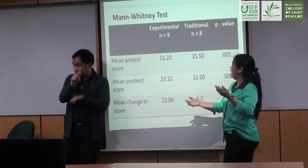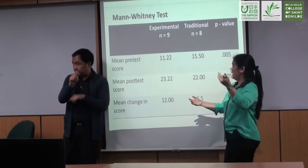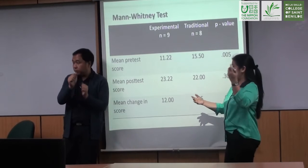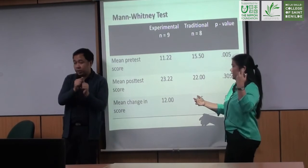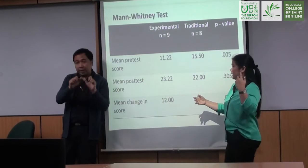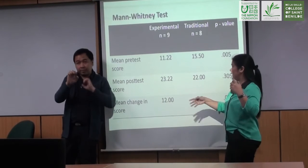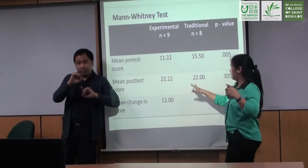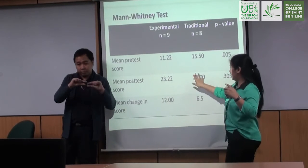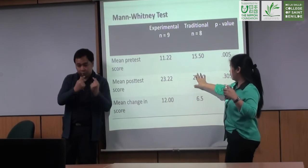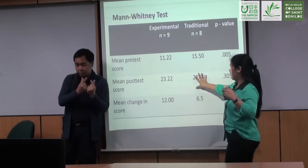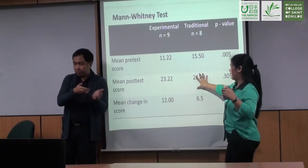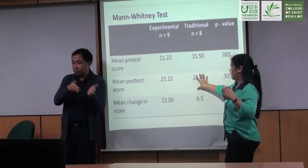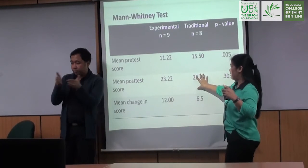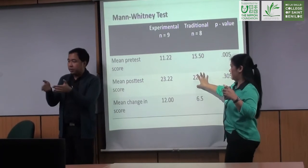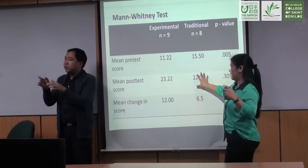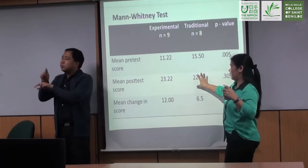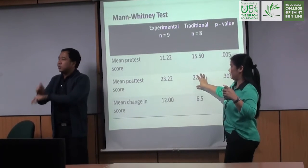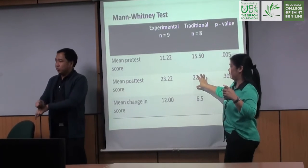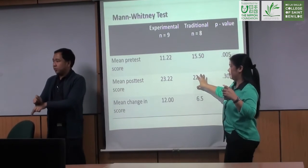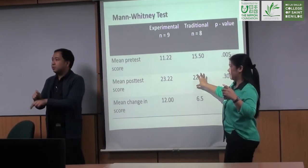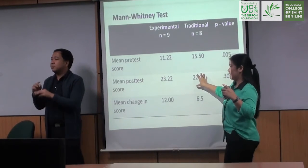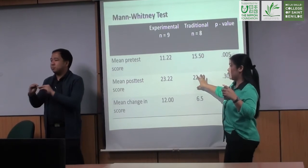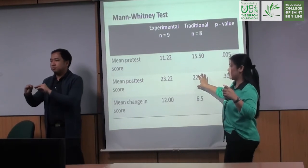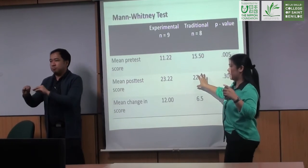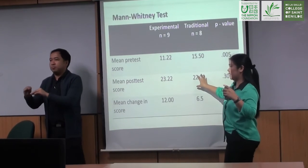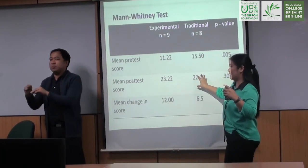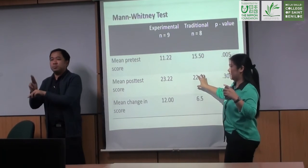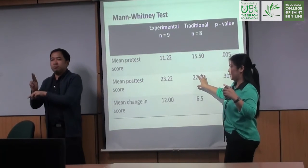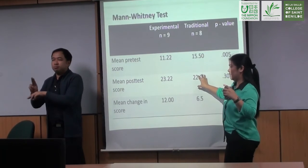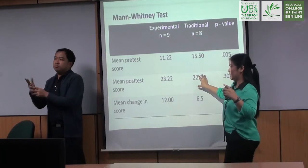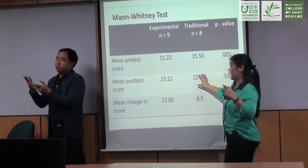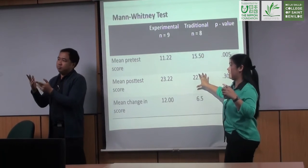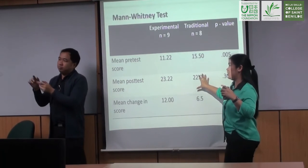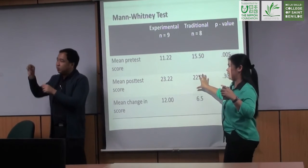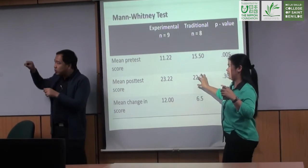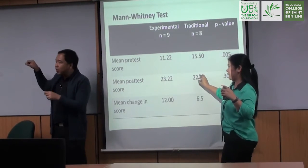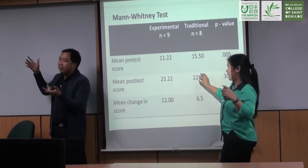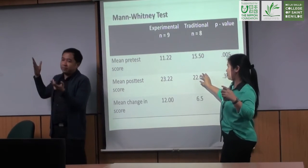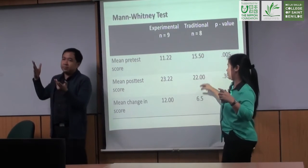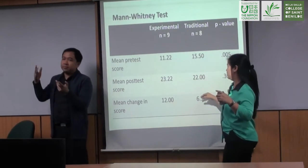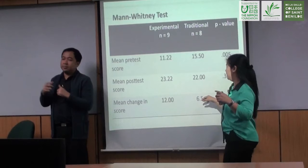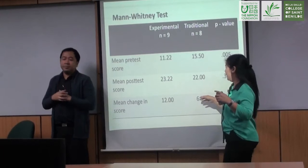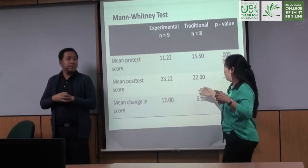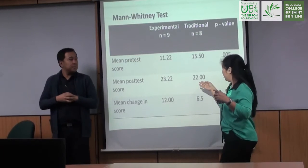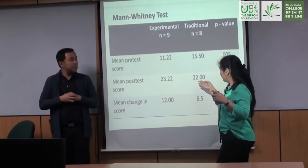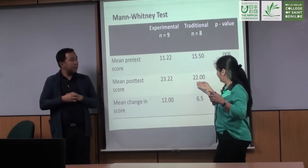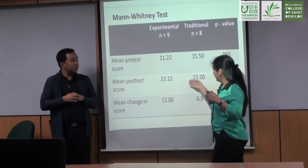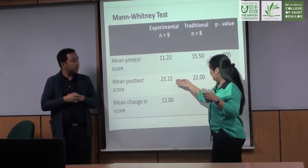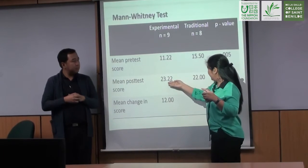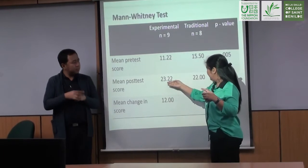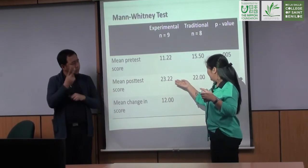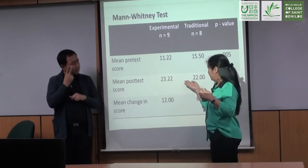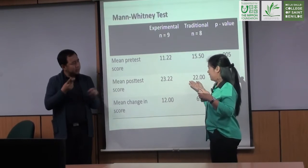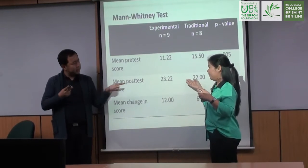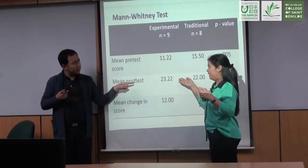group and the traditional, the usual strategy, the teacher. But you can